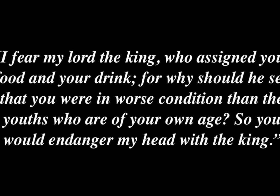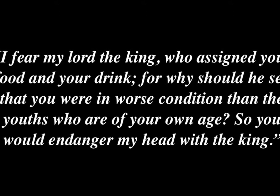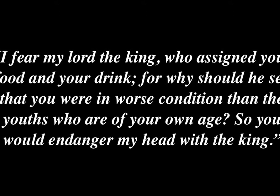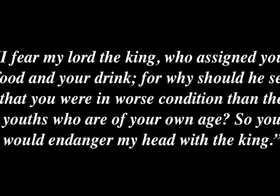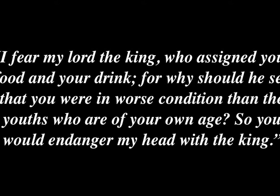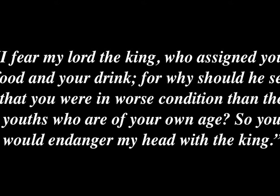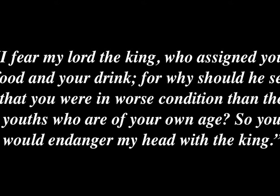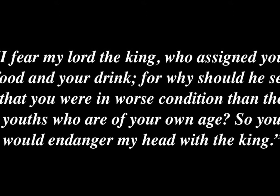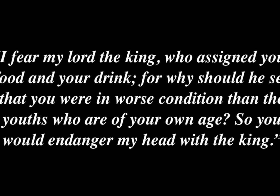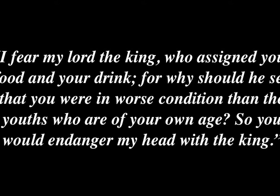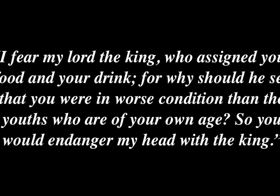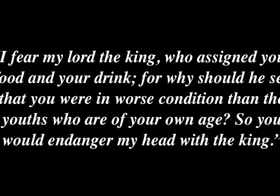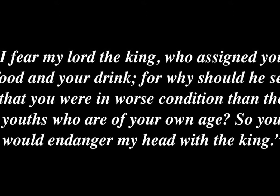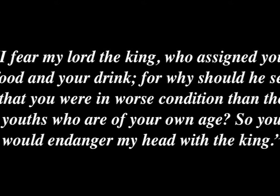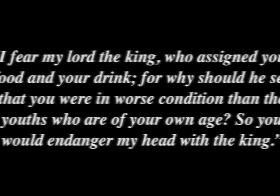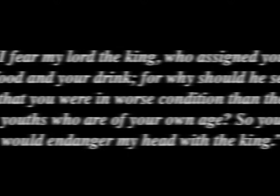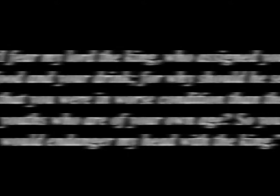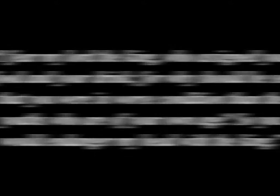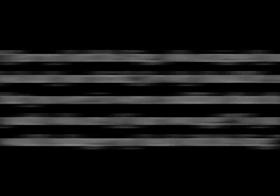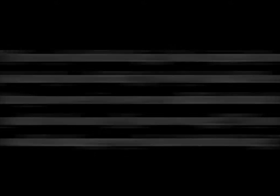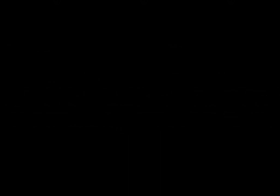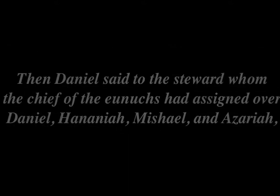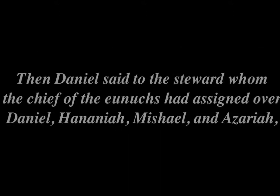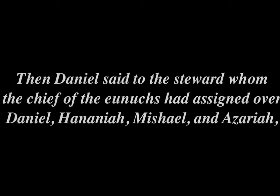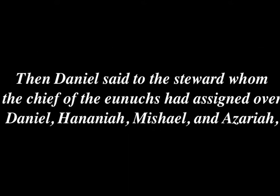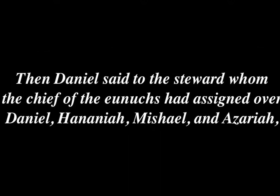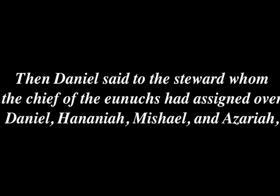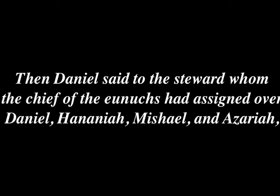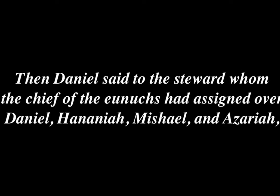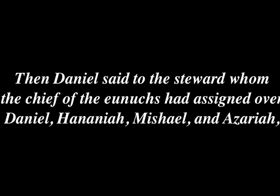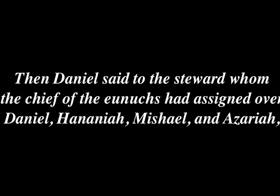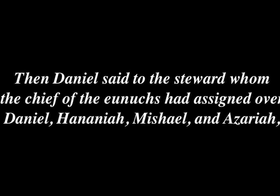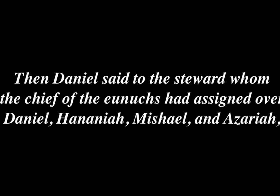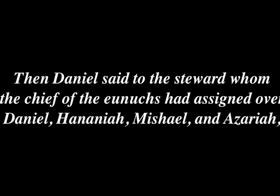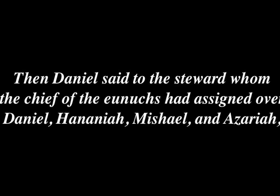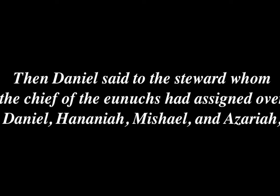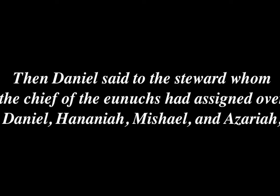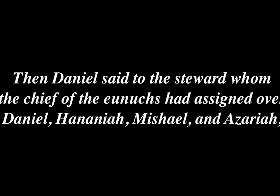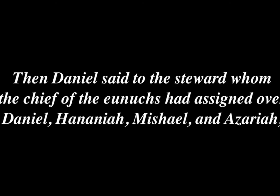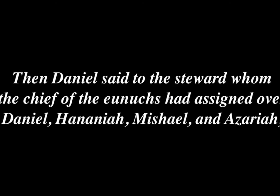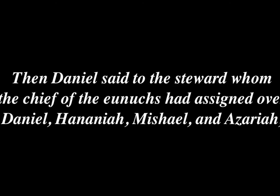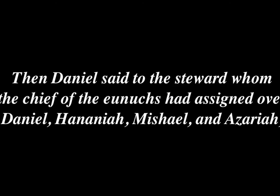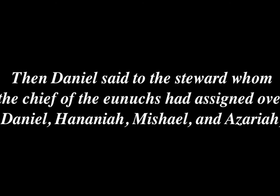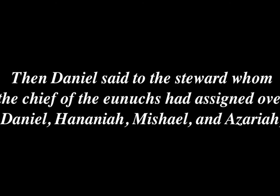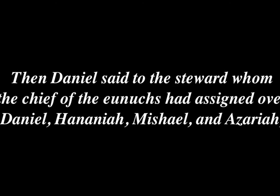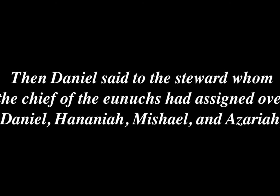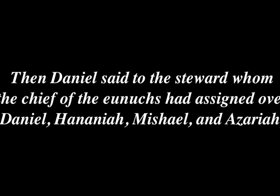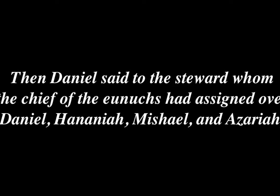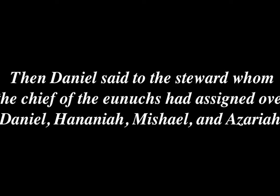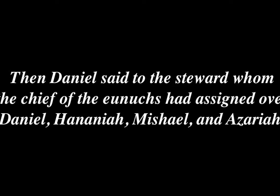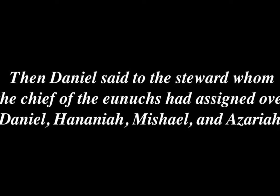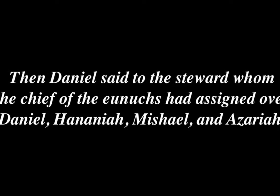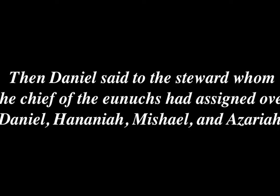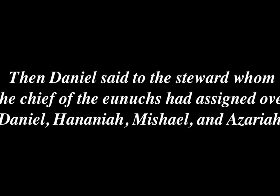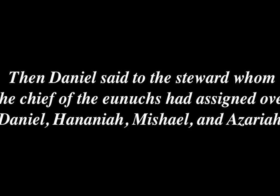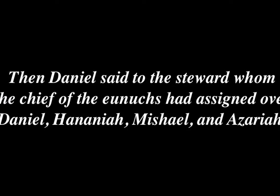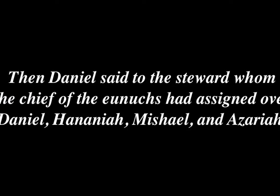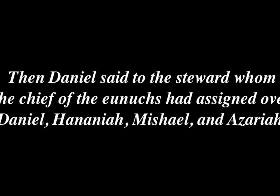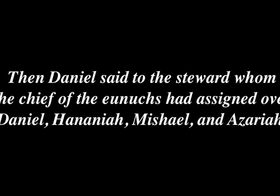age, so you would endanger my head with the king? Then Daniel said to the steward whom the chief of the eunuchs had assigned over Daniel, Hananiah,